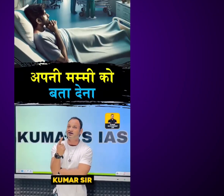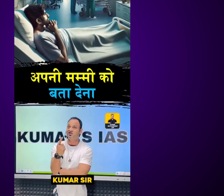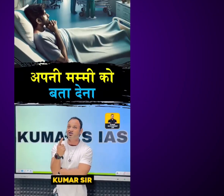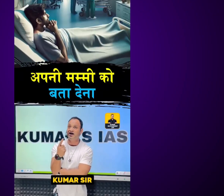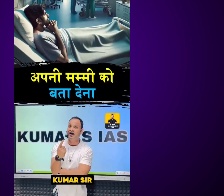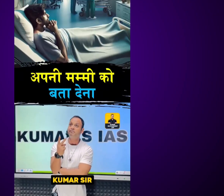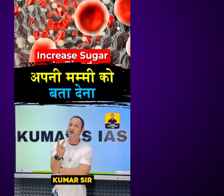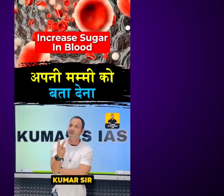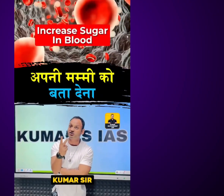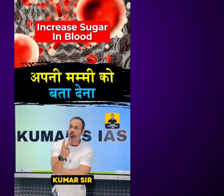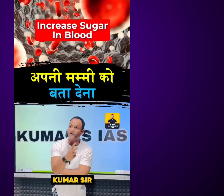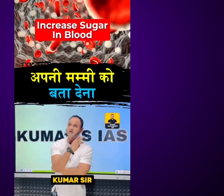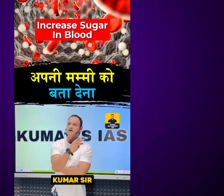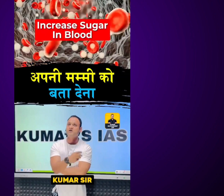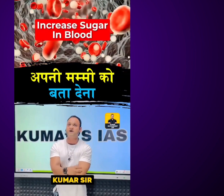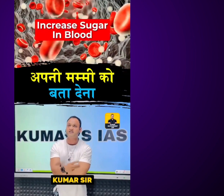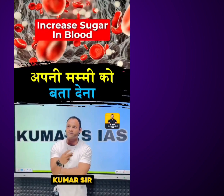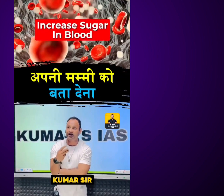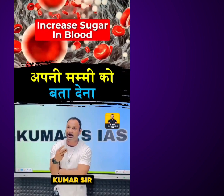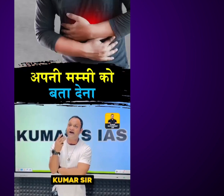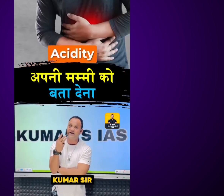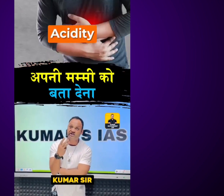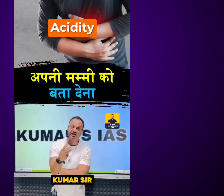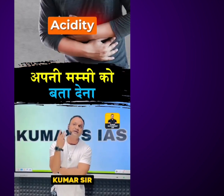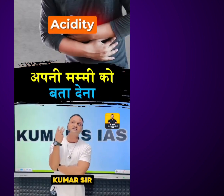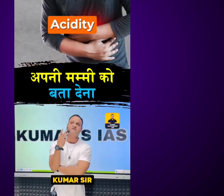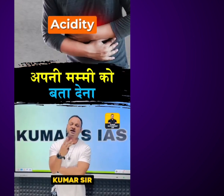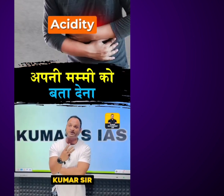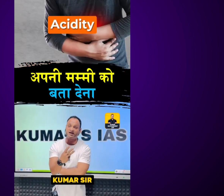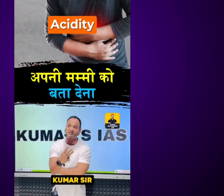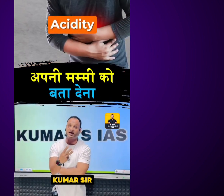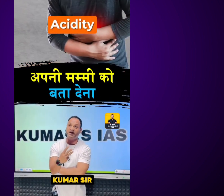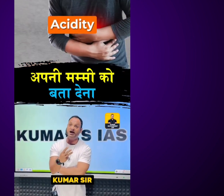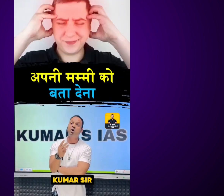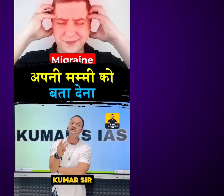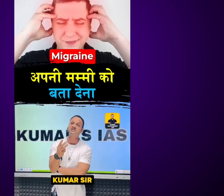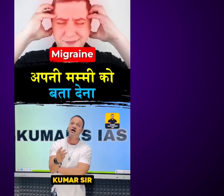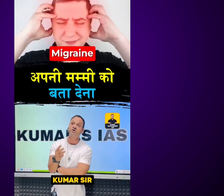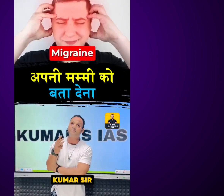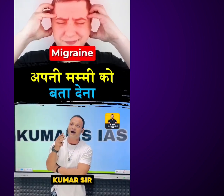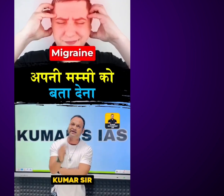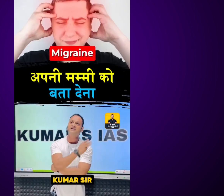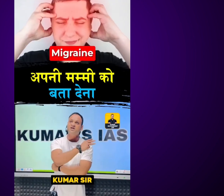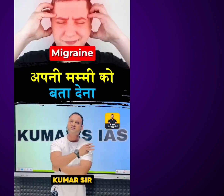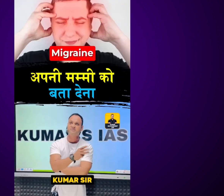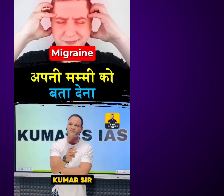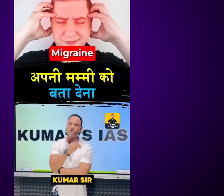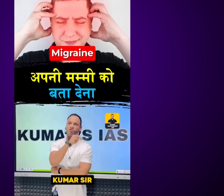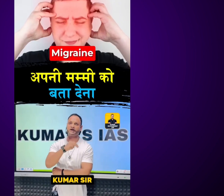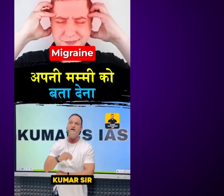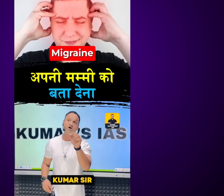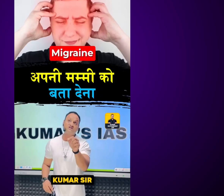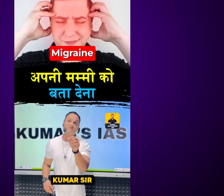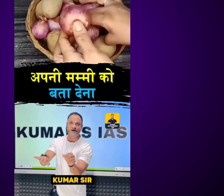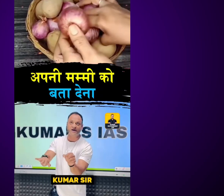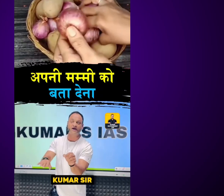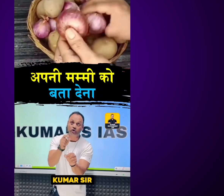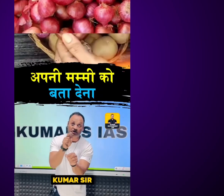rapid pulse, fever, headaches, confusion, and in some cases, even death. 1. To trusted